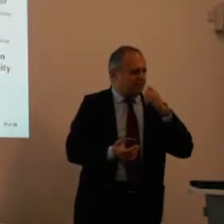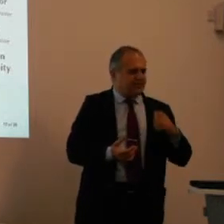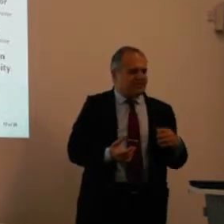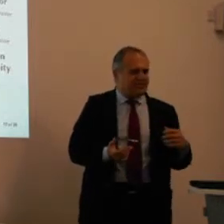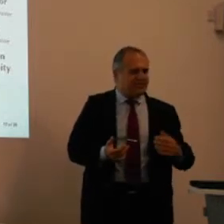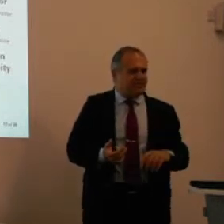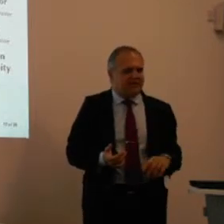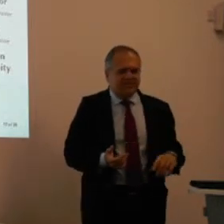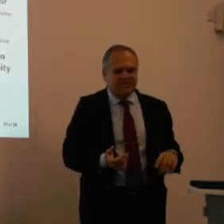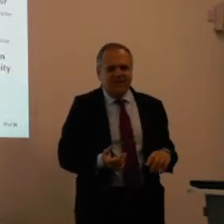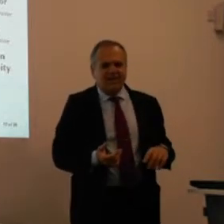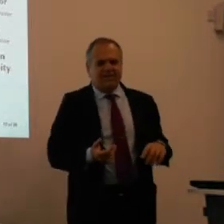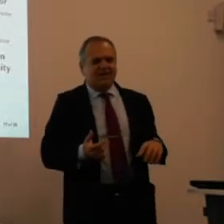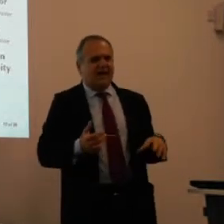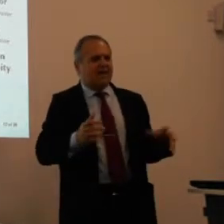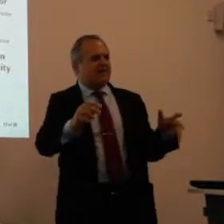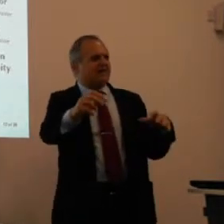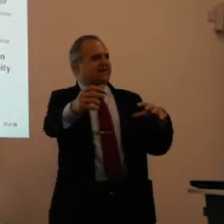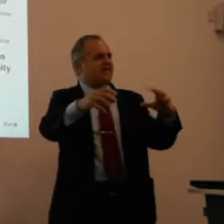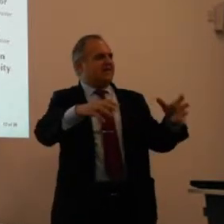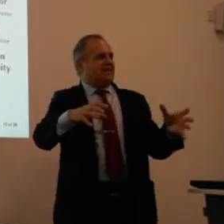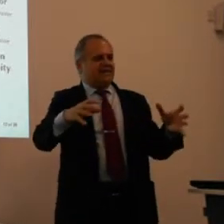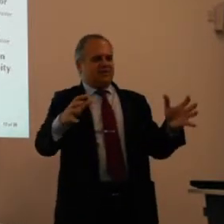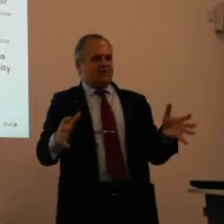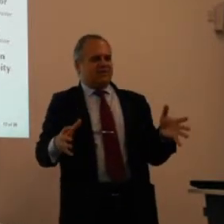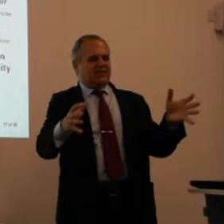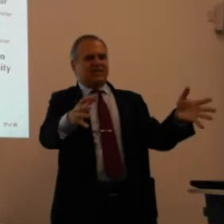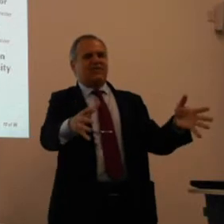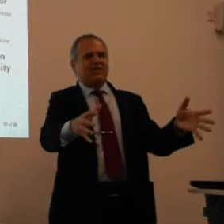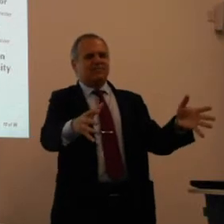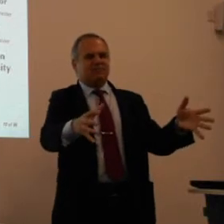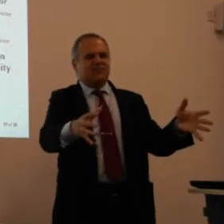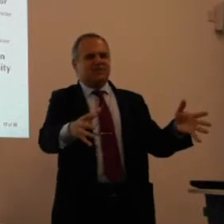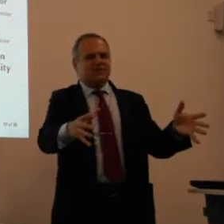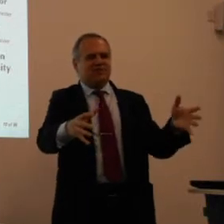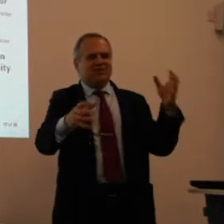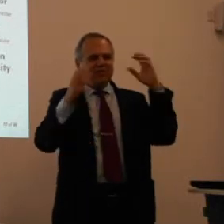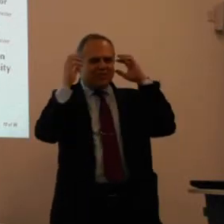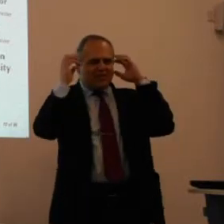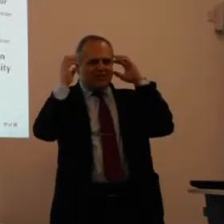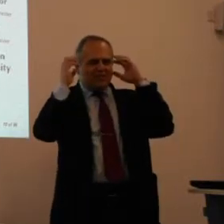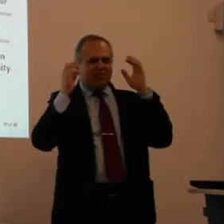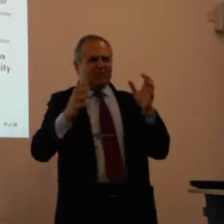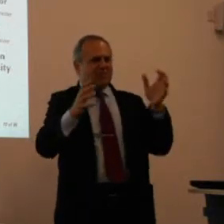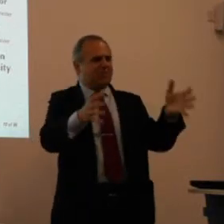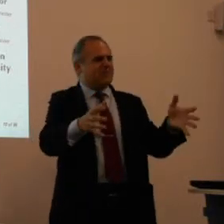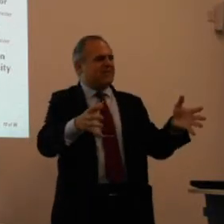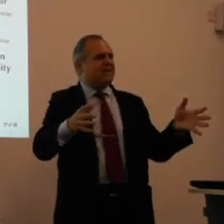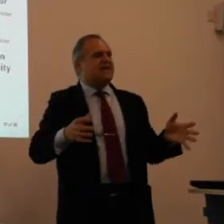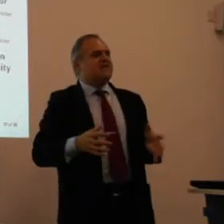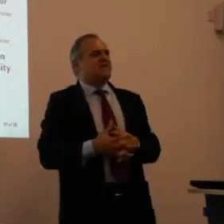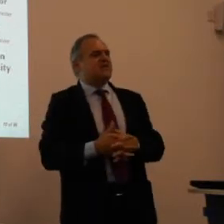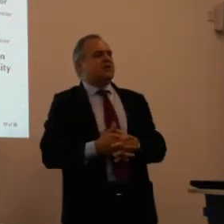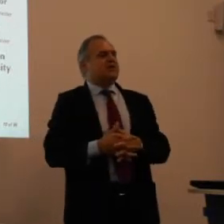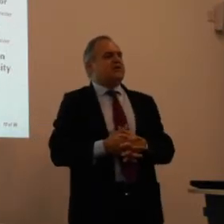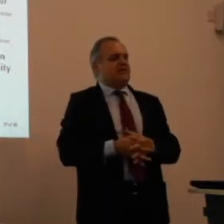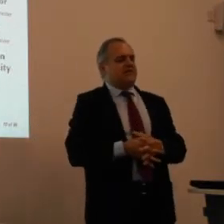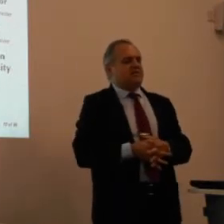offices and other places they are the those antiquated machines where for deaf people you can put it there so there is a